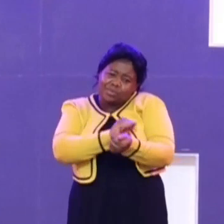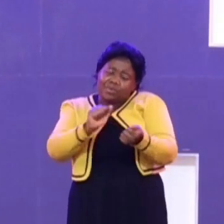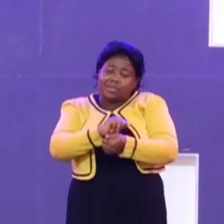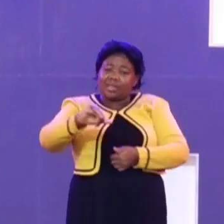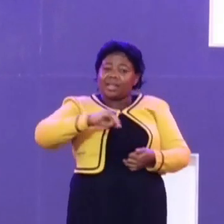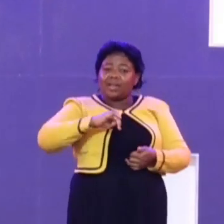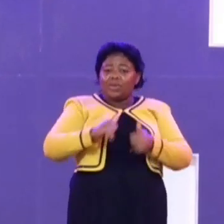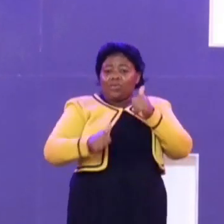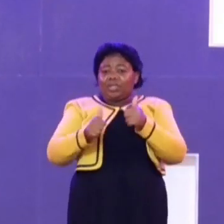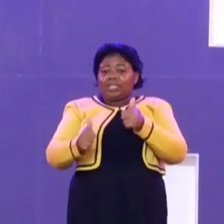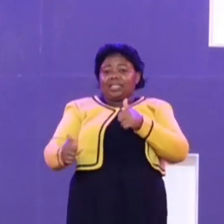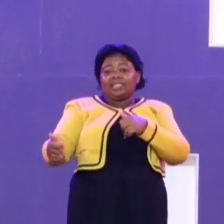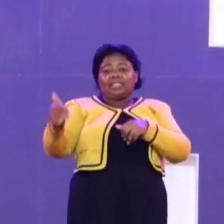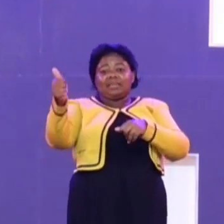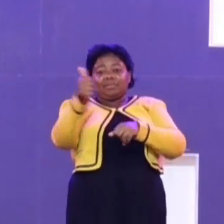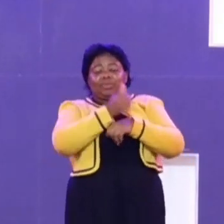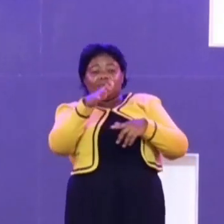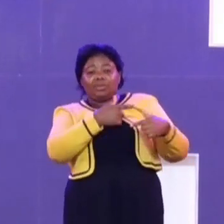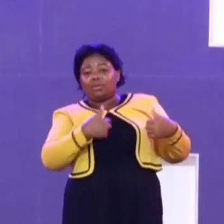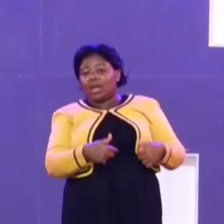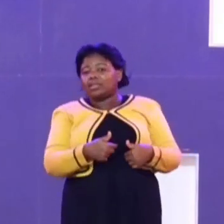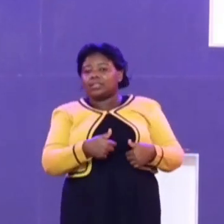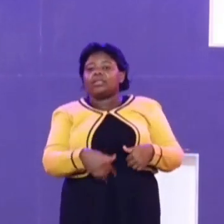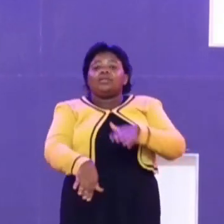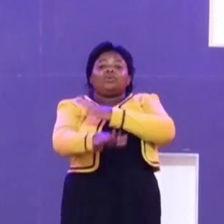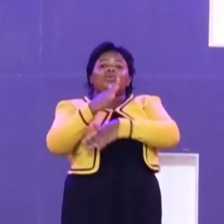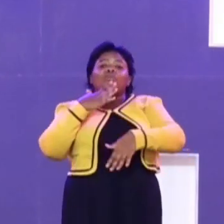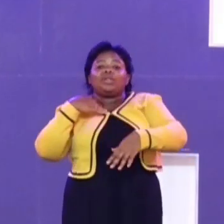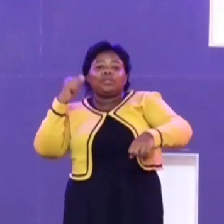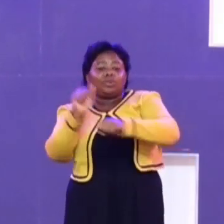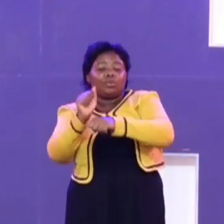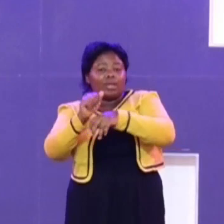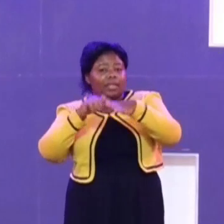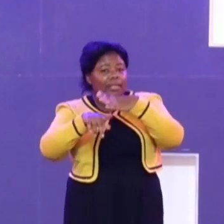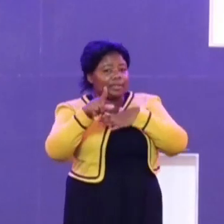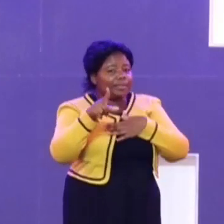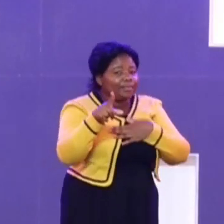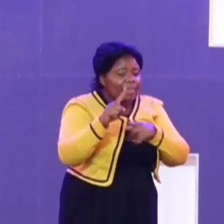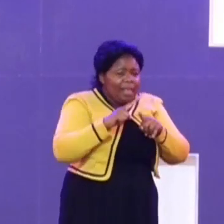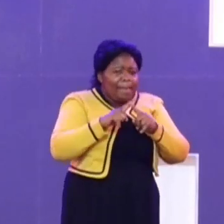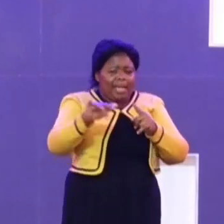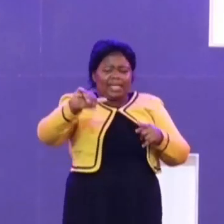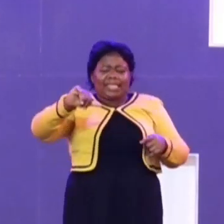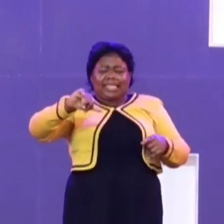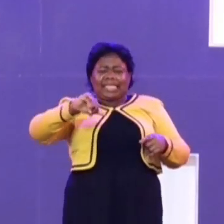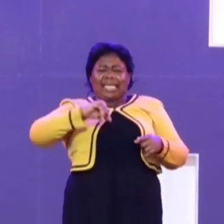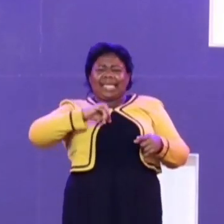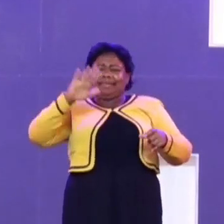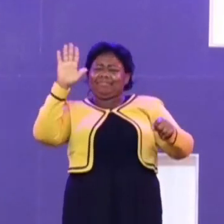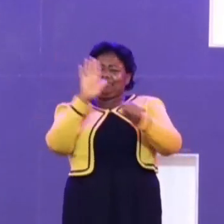ekyali kyawamba Katonda ayagala kukola omulimu mu ggwe naye nze akyali mungi